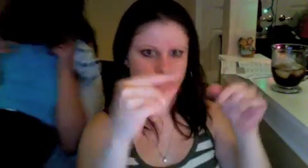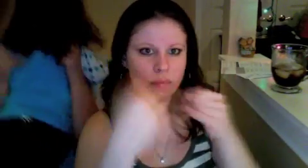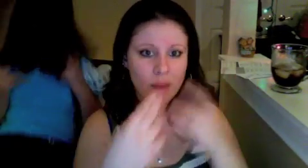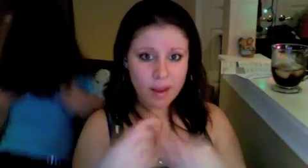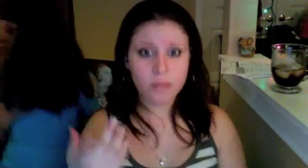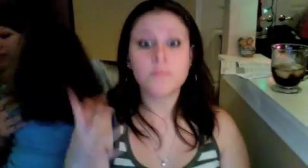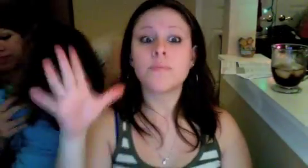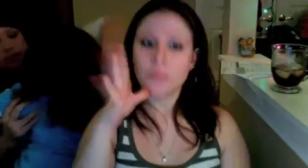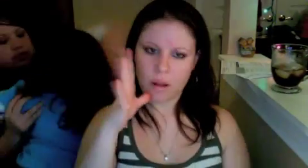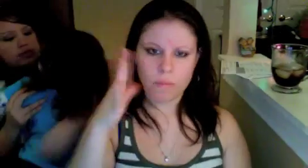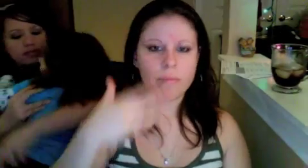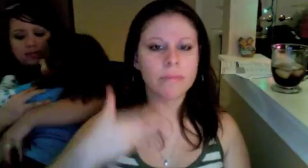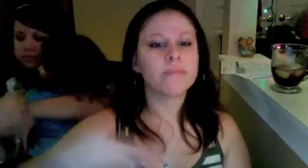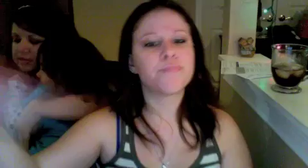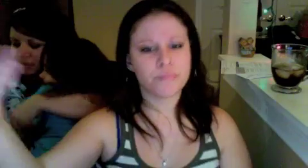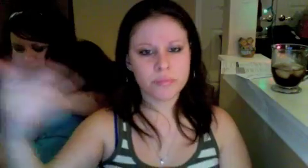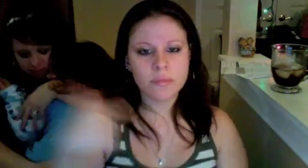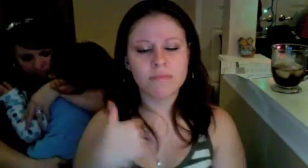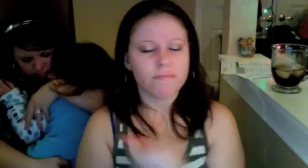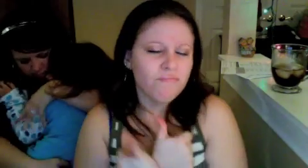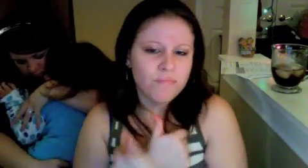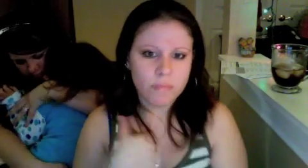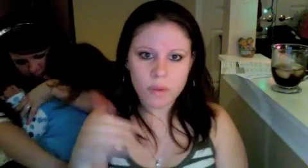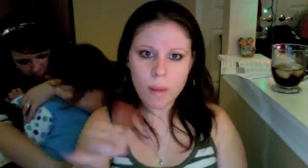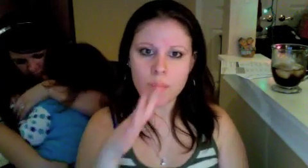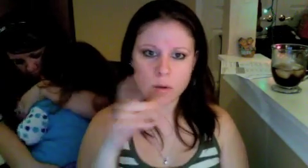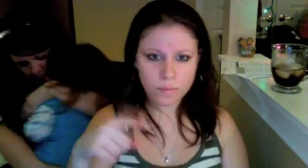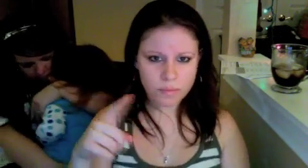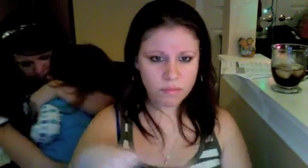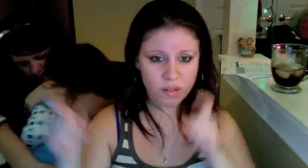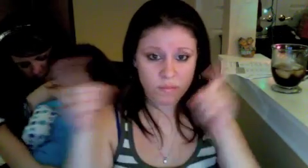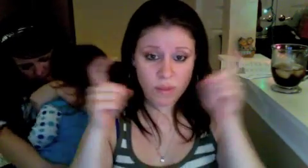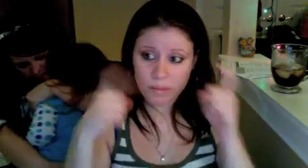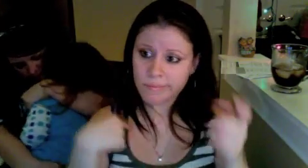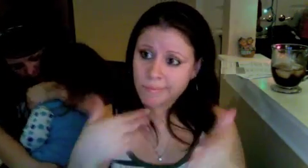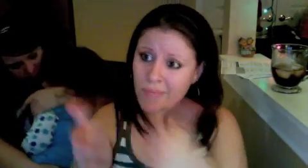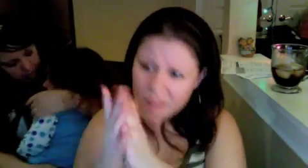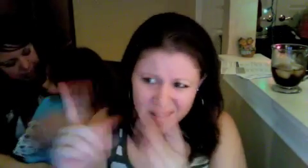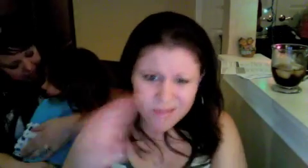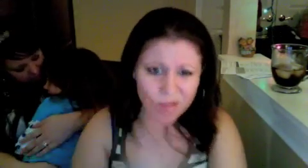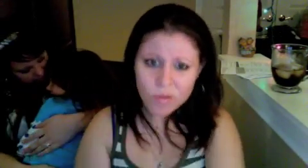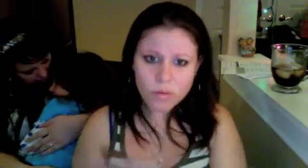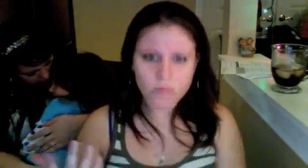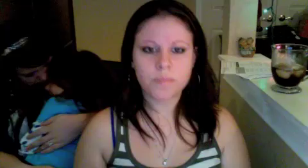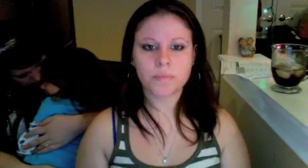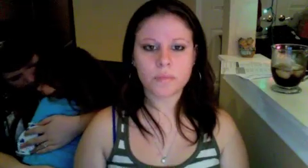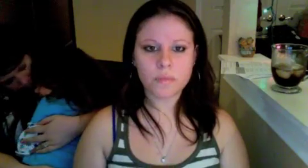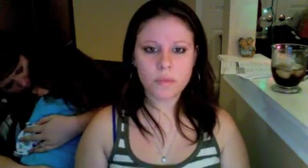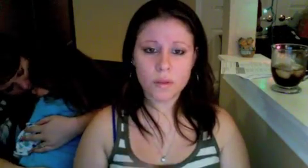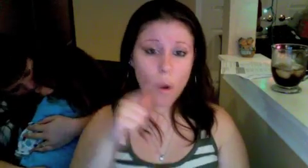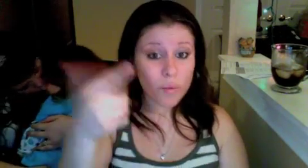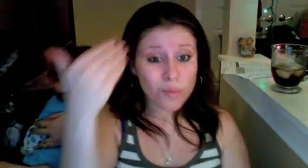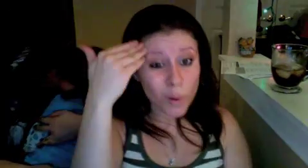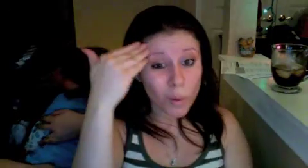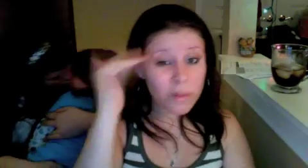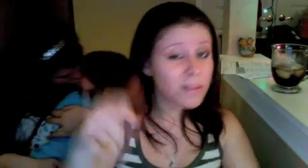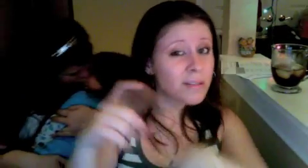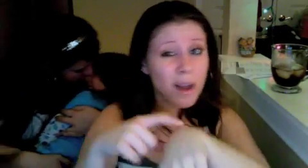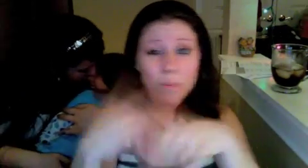My mom buzzed me up and hugged me up like a mother order, but her facial expression changed when I asked just about her daughter. No man, not